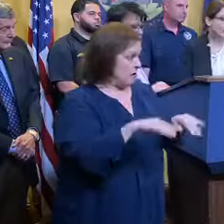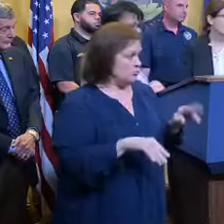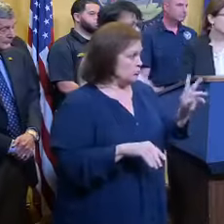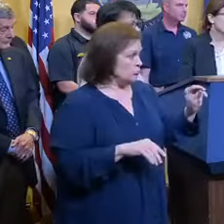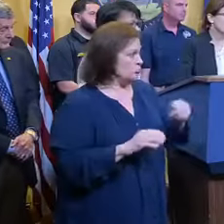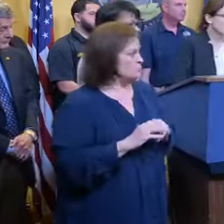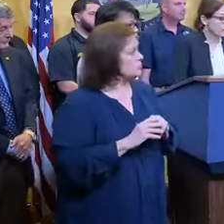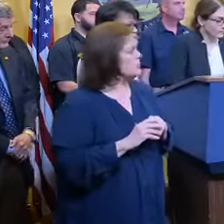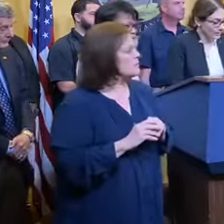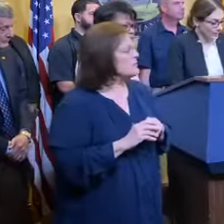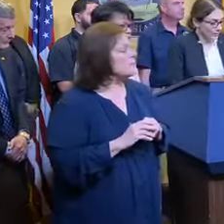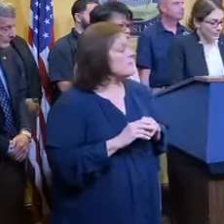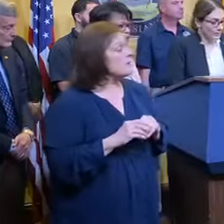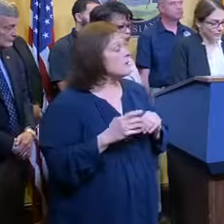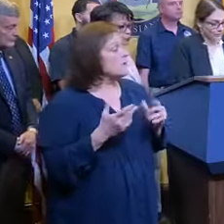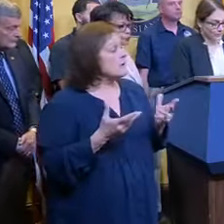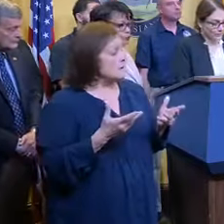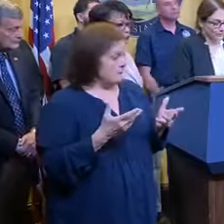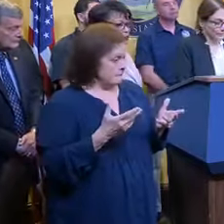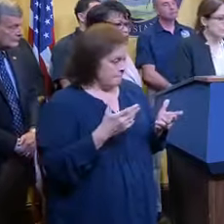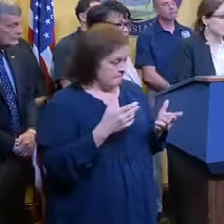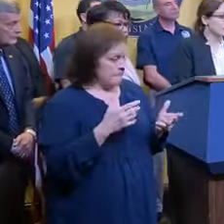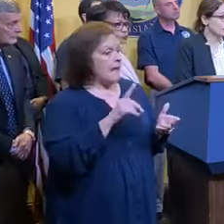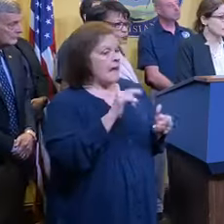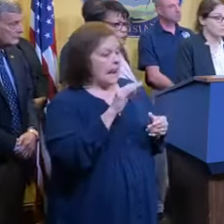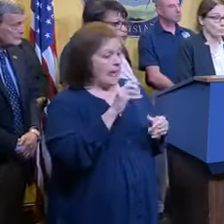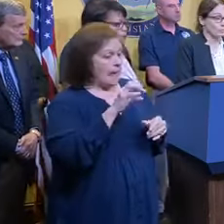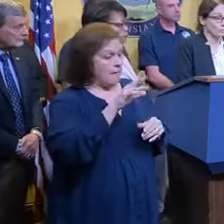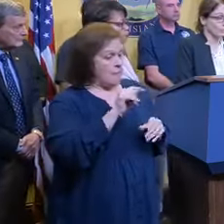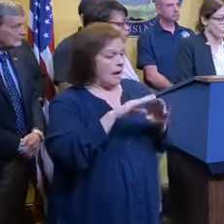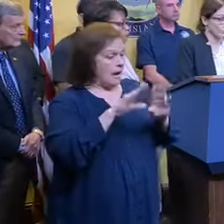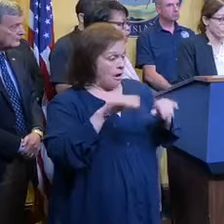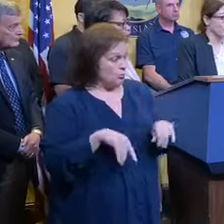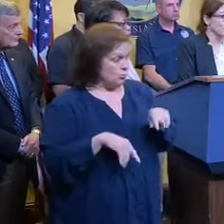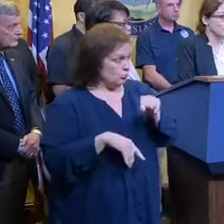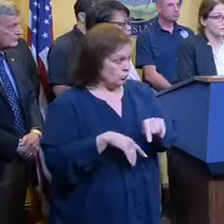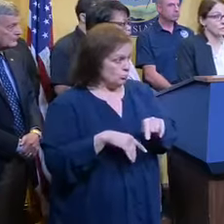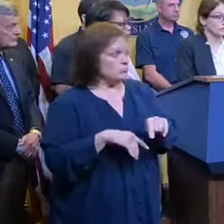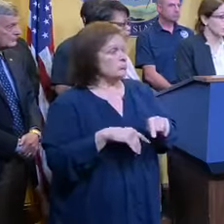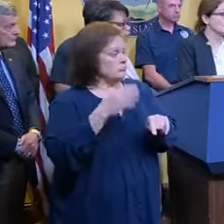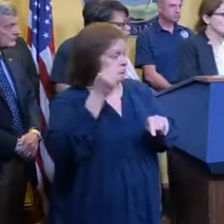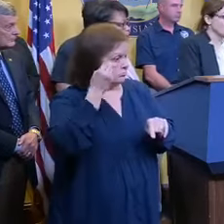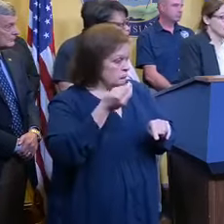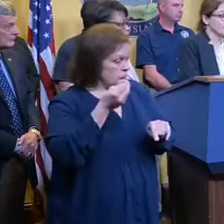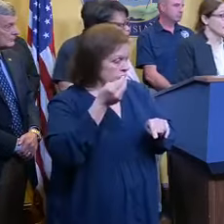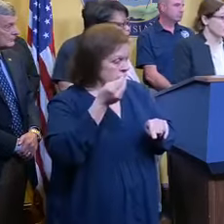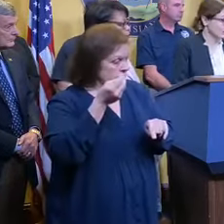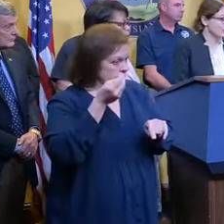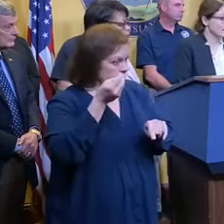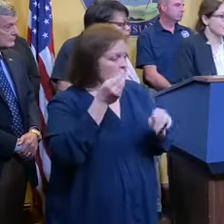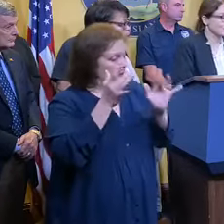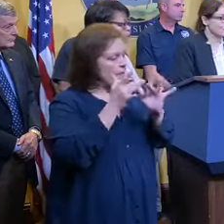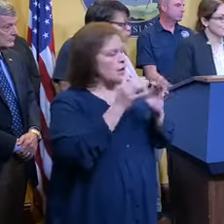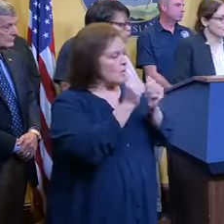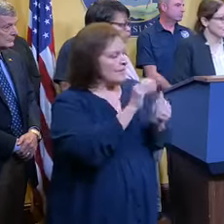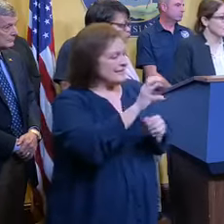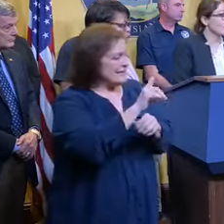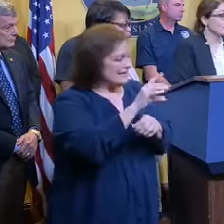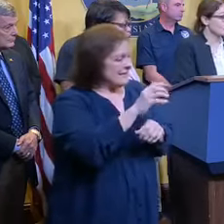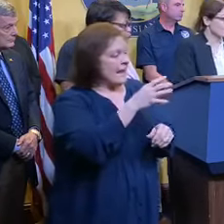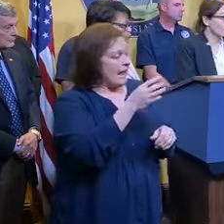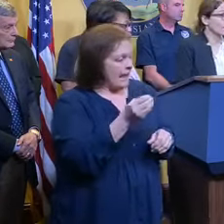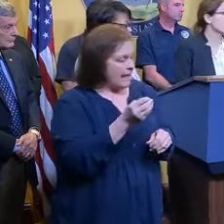you. Yes, they are, Lambeth House has communicated with the CDC and the State Health Department